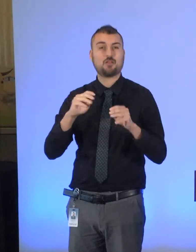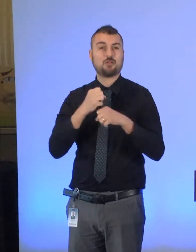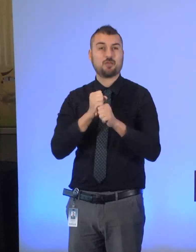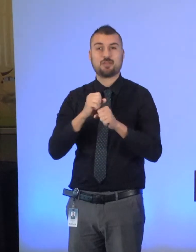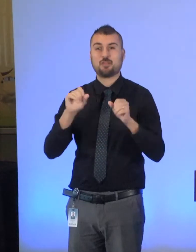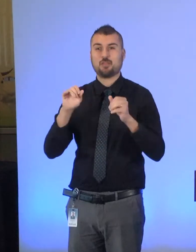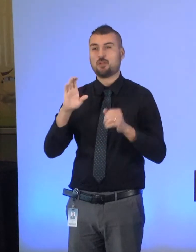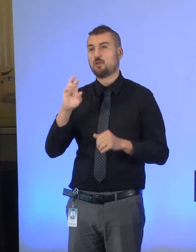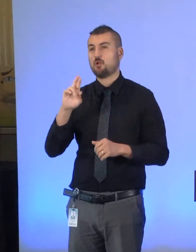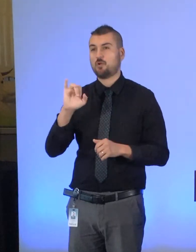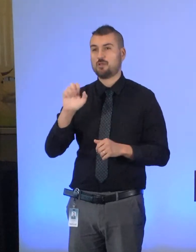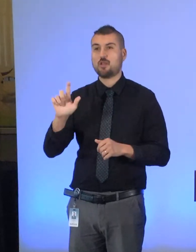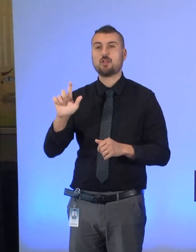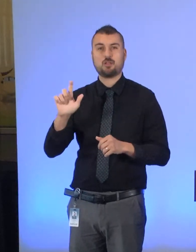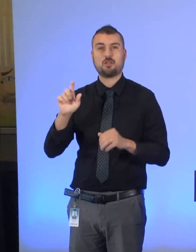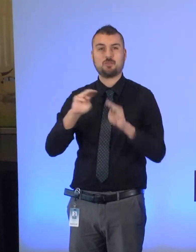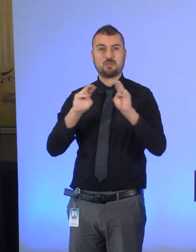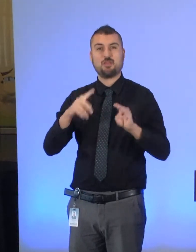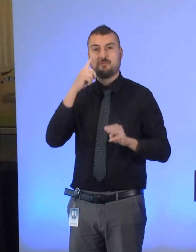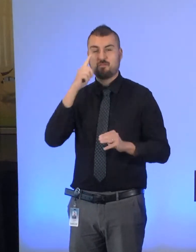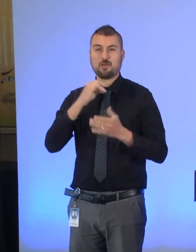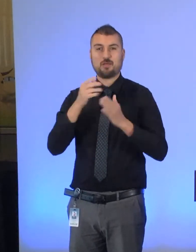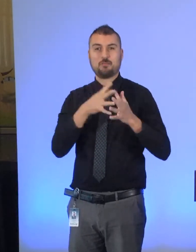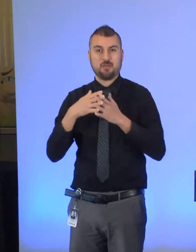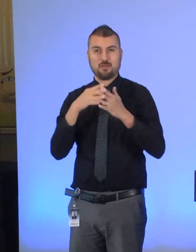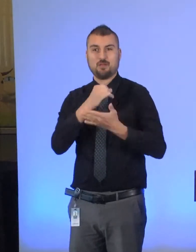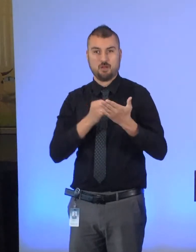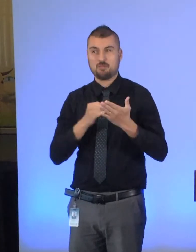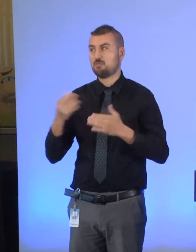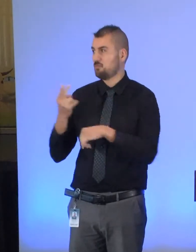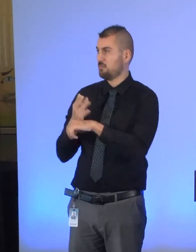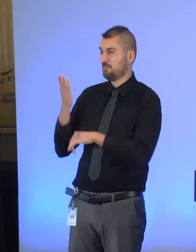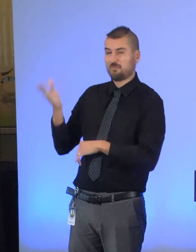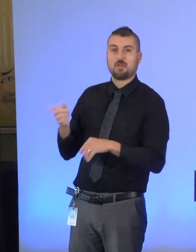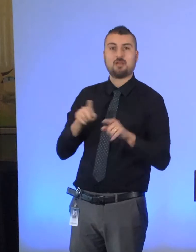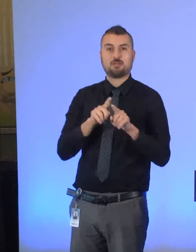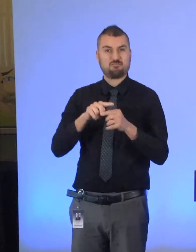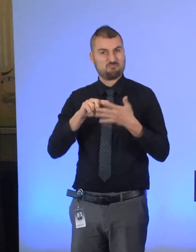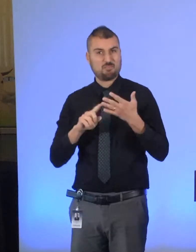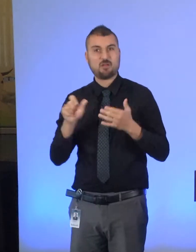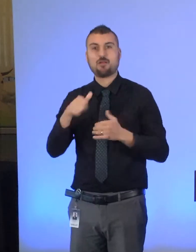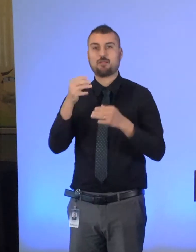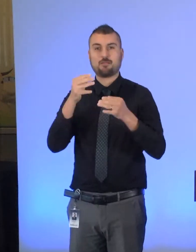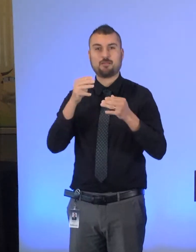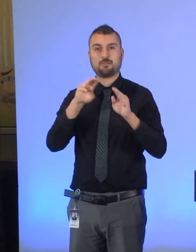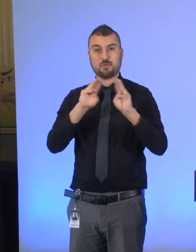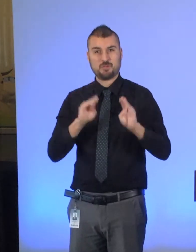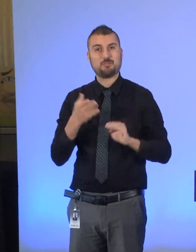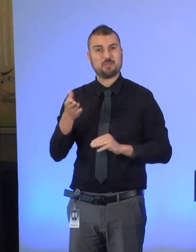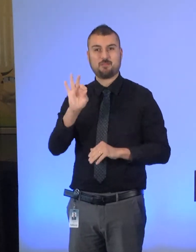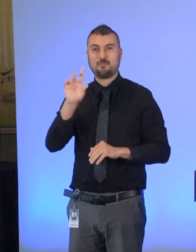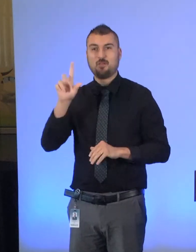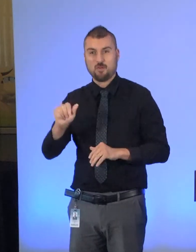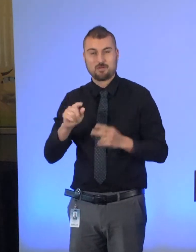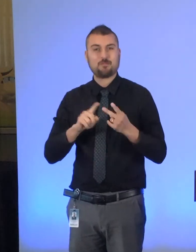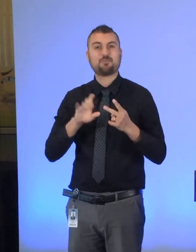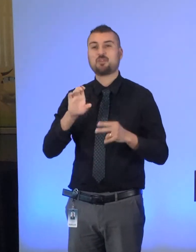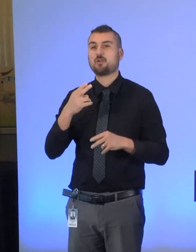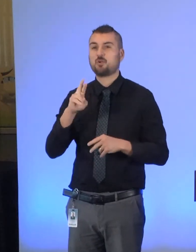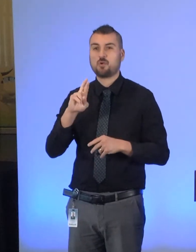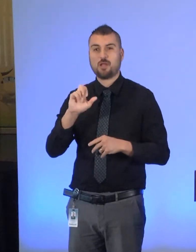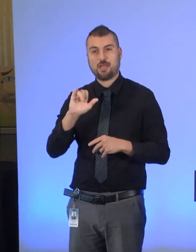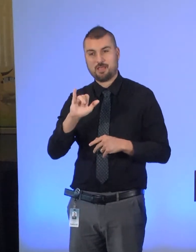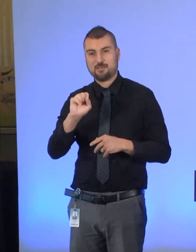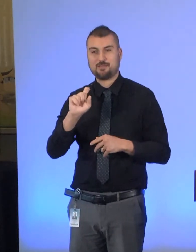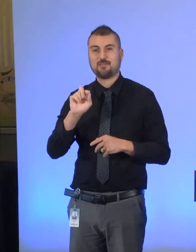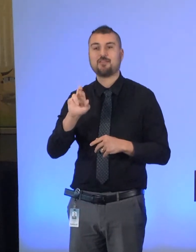American Art. They've commissioned Beth. The Ringling Museum and the Norton Museum in Florida, the Chrysler Museum that's